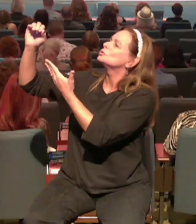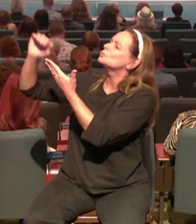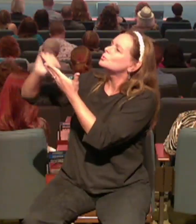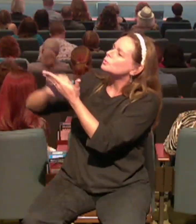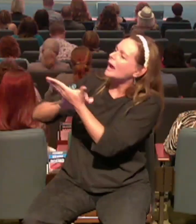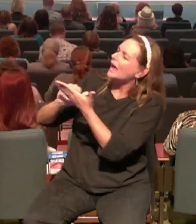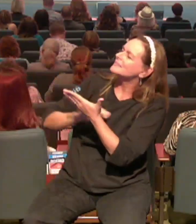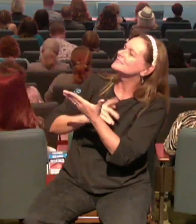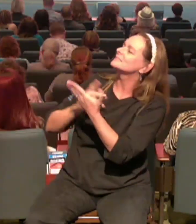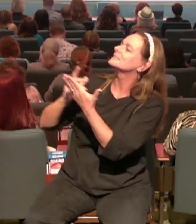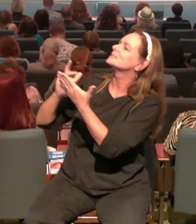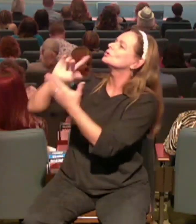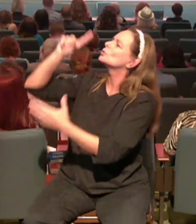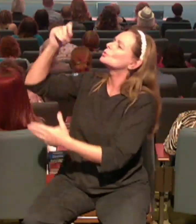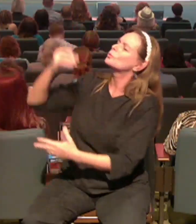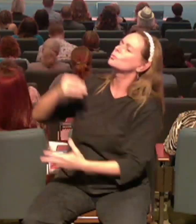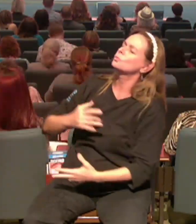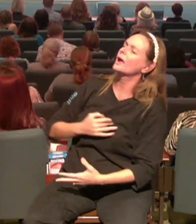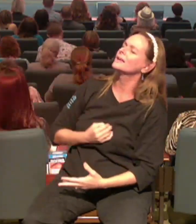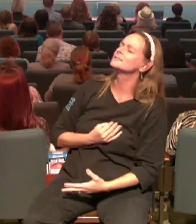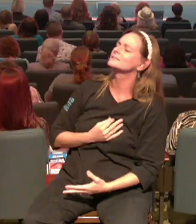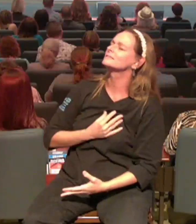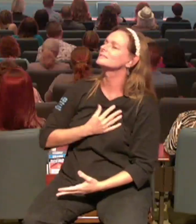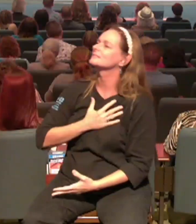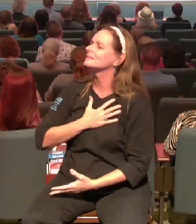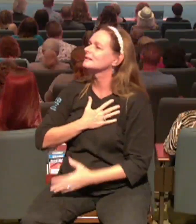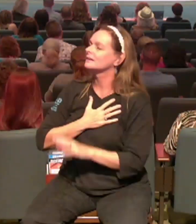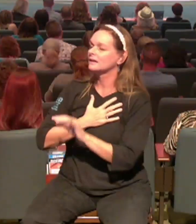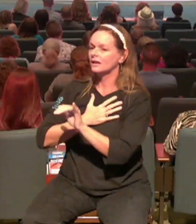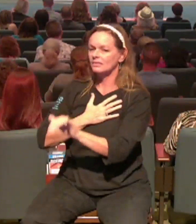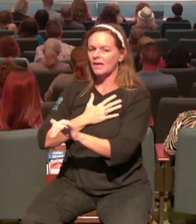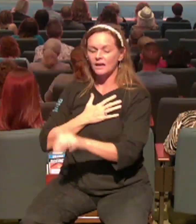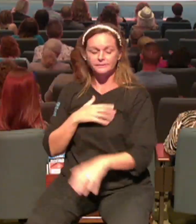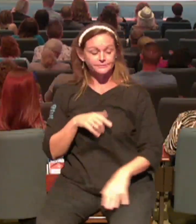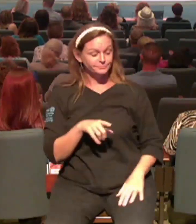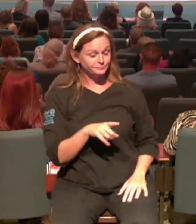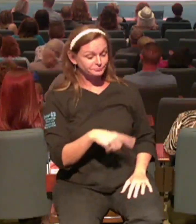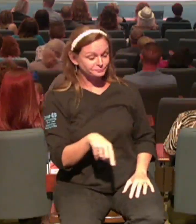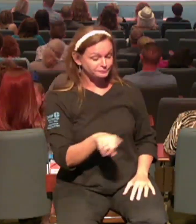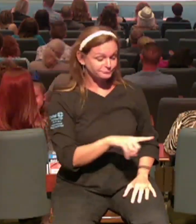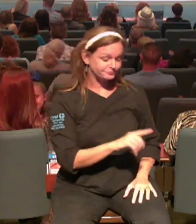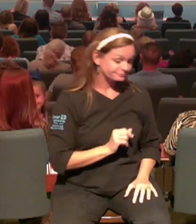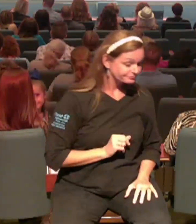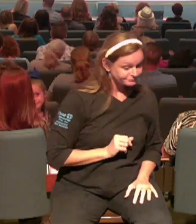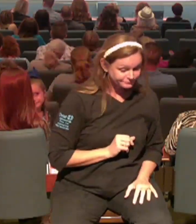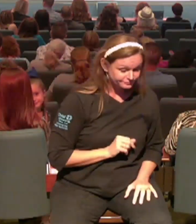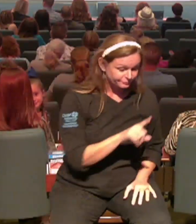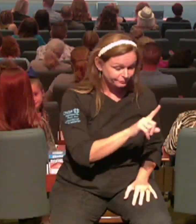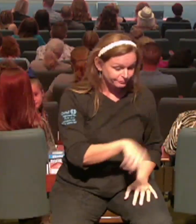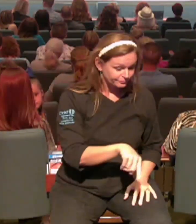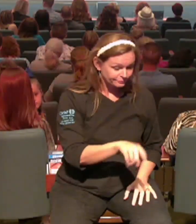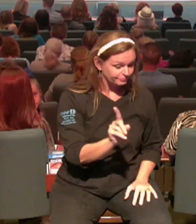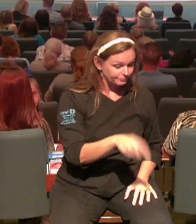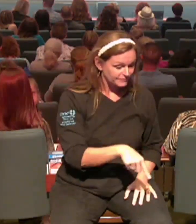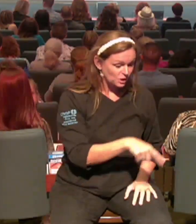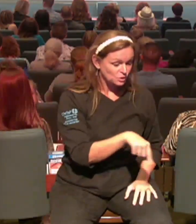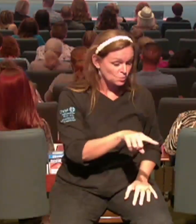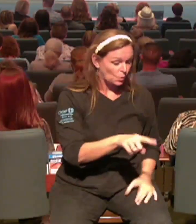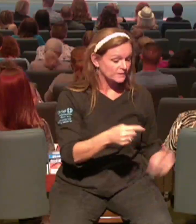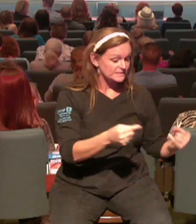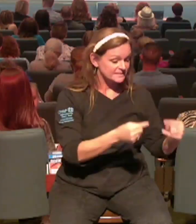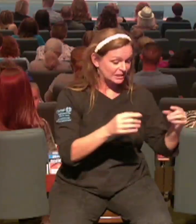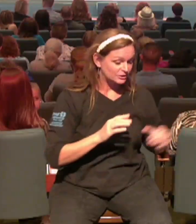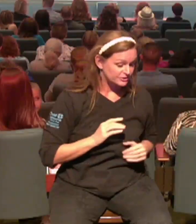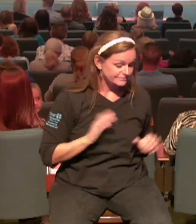so, but God, you looked down on our lives and you didn't let us stay on the path we were headed. You stepped out of the